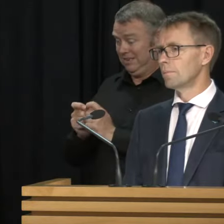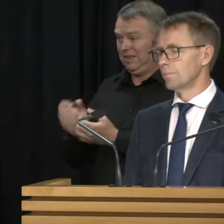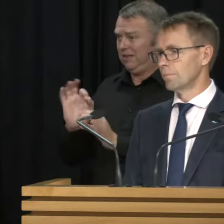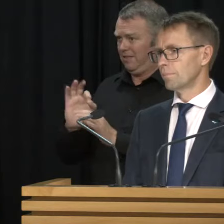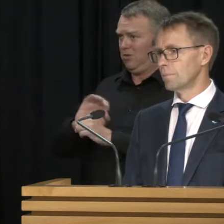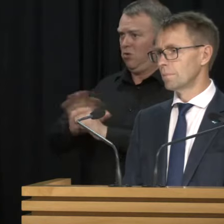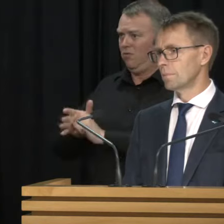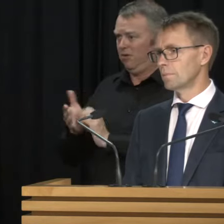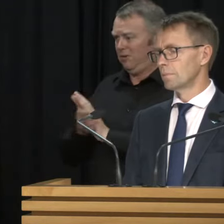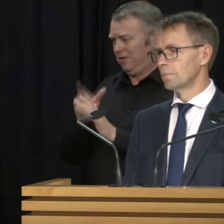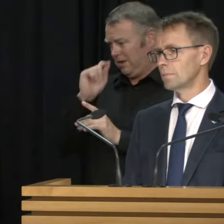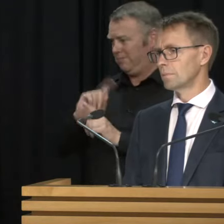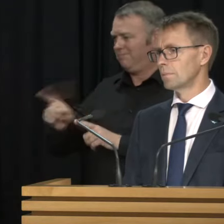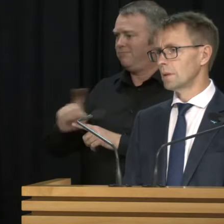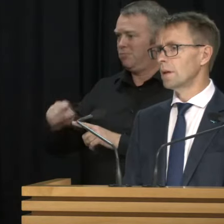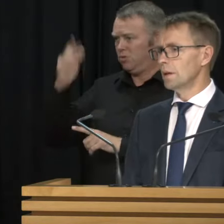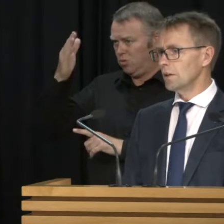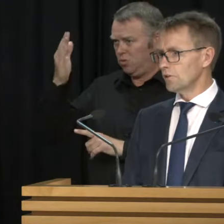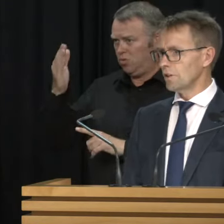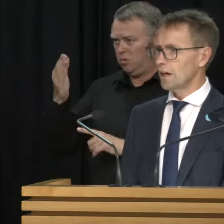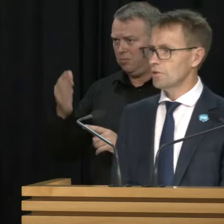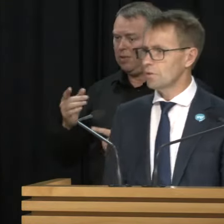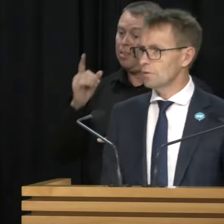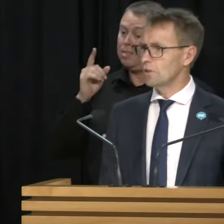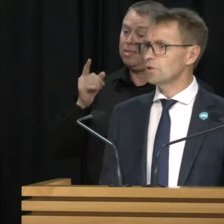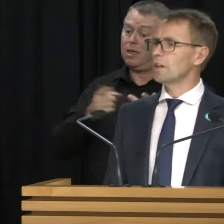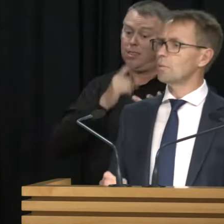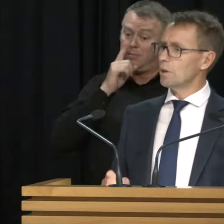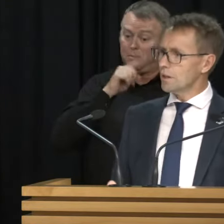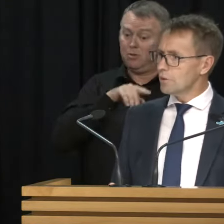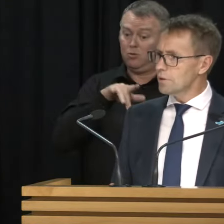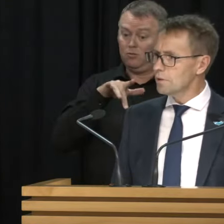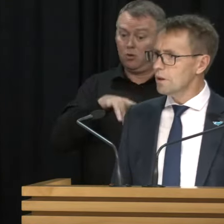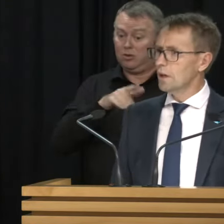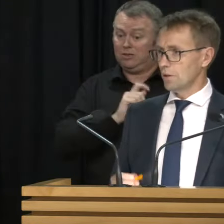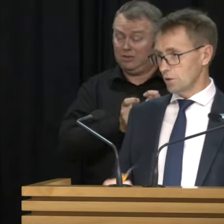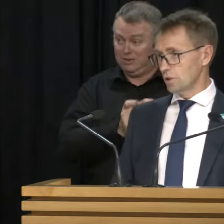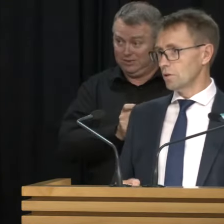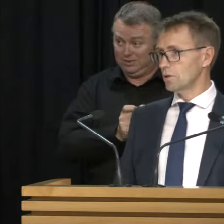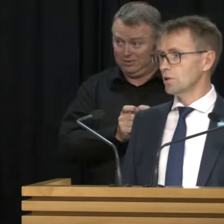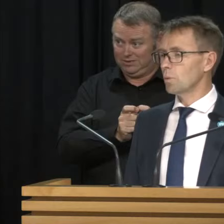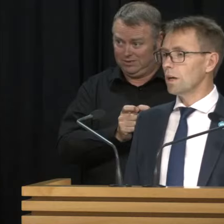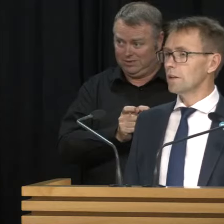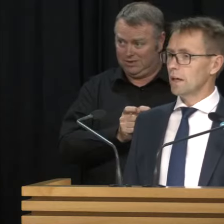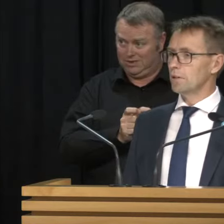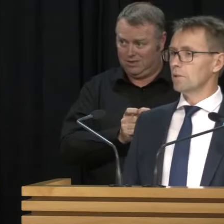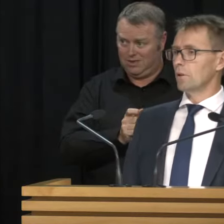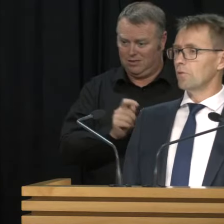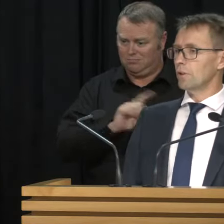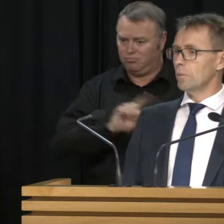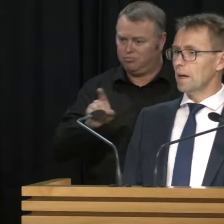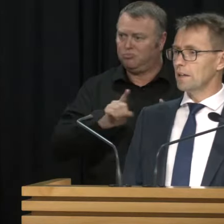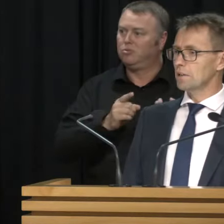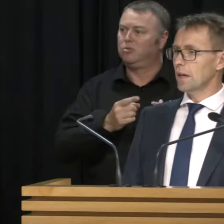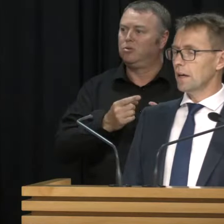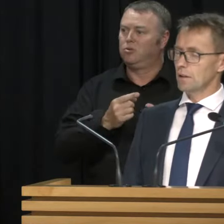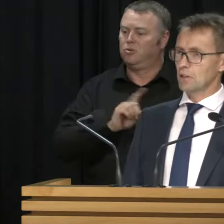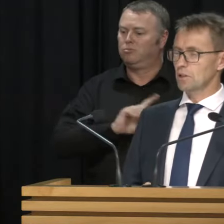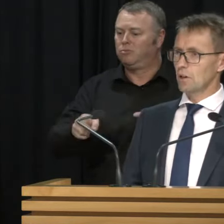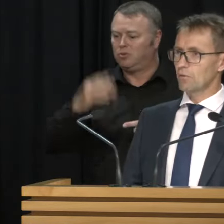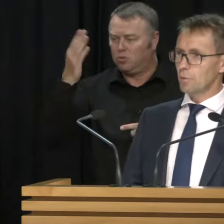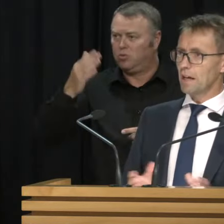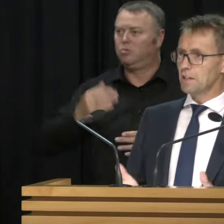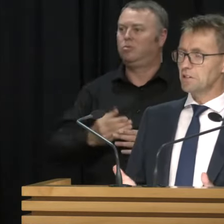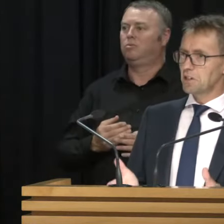the school was open? Yes, and as of yesterday there were 11. This student is one, and of the remaining